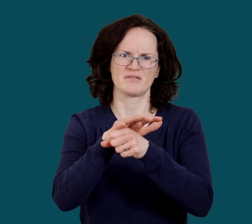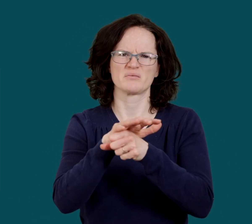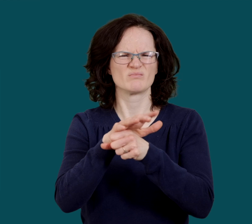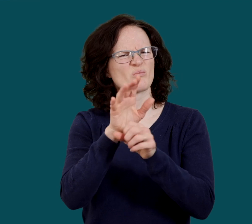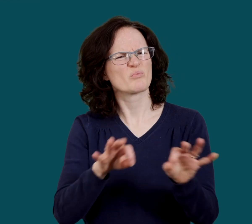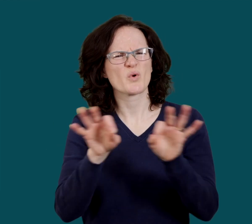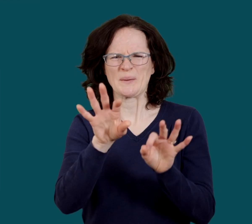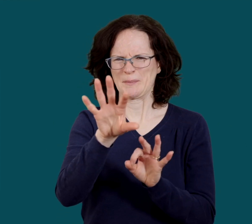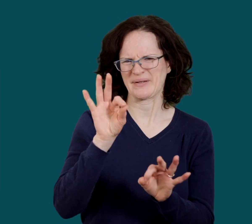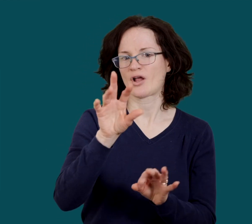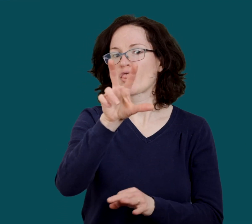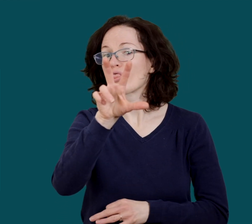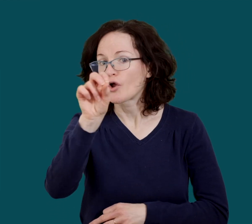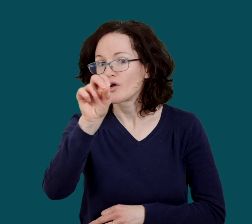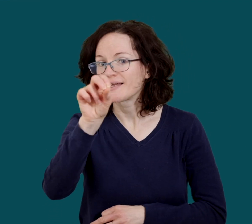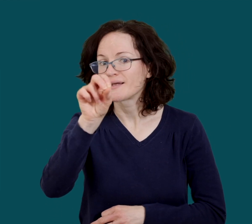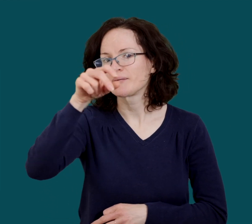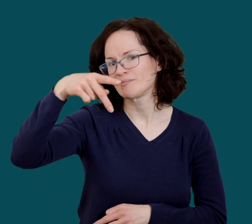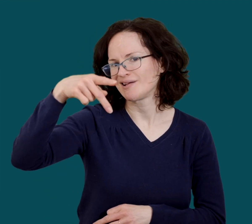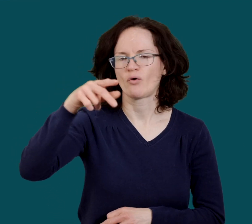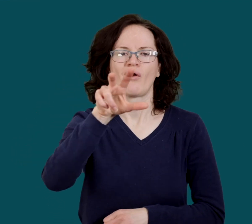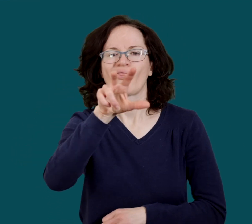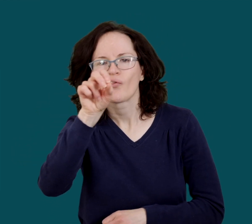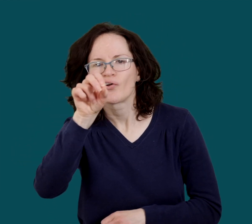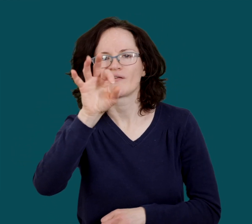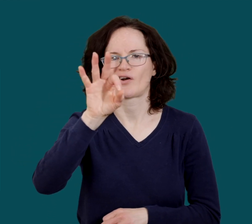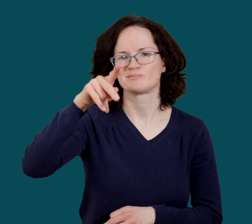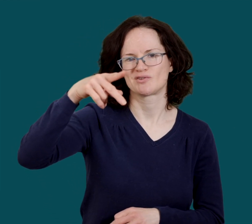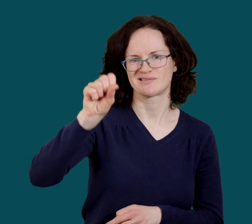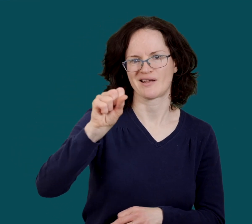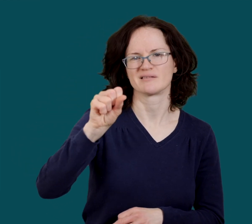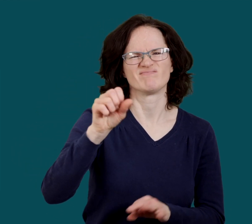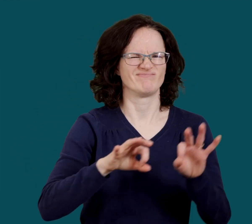It's important to select 30 frames per second or 30 FPS.